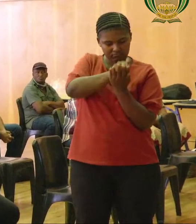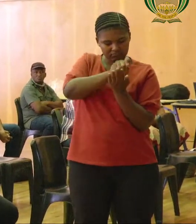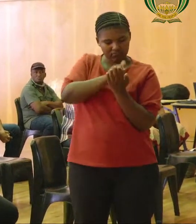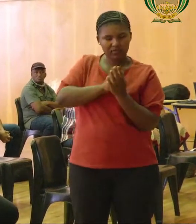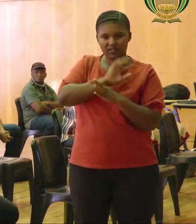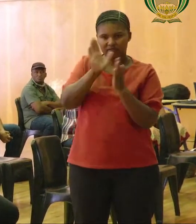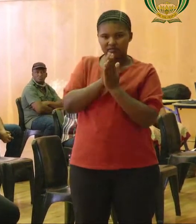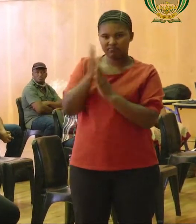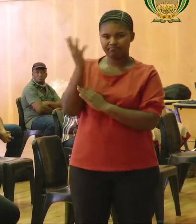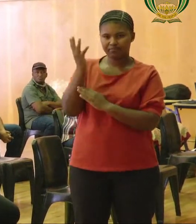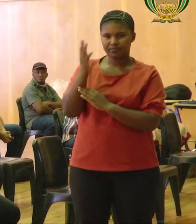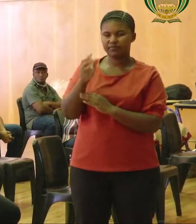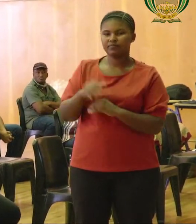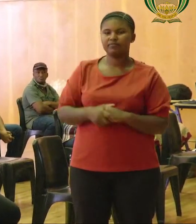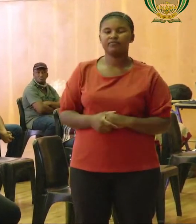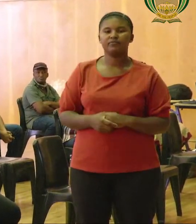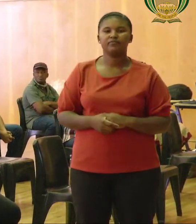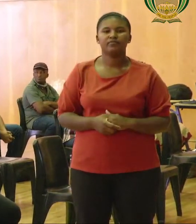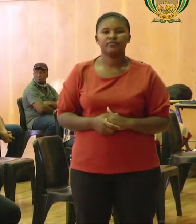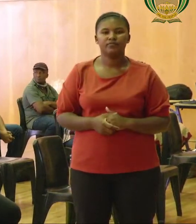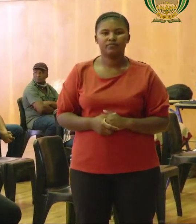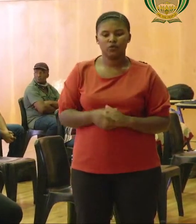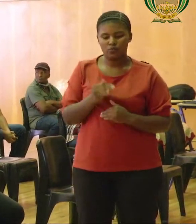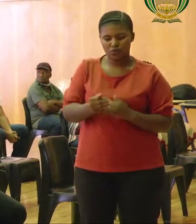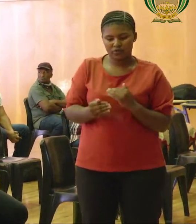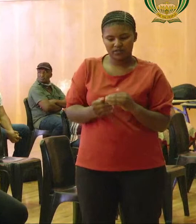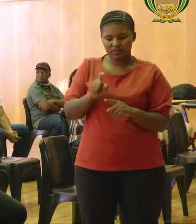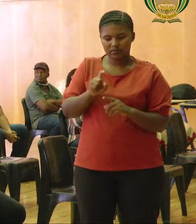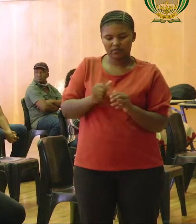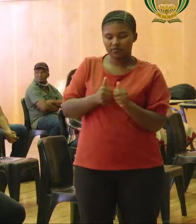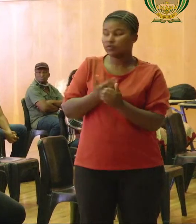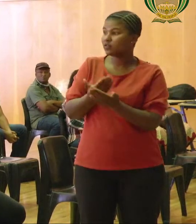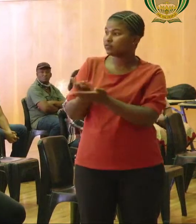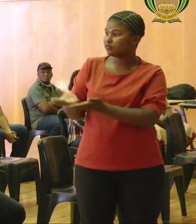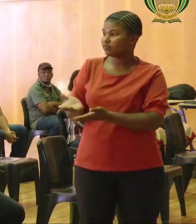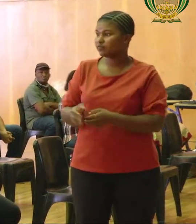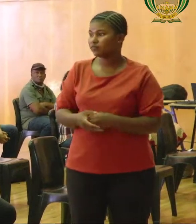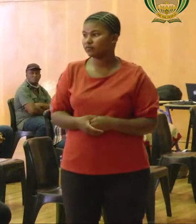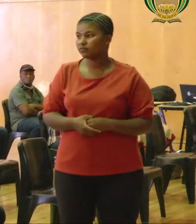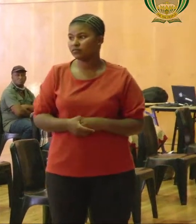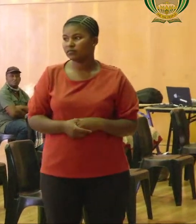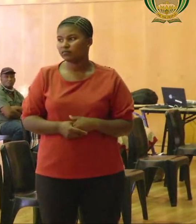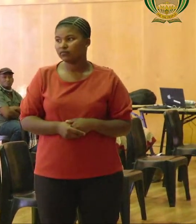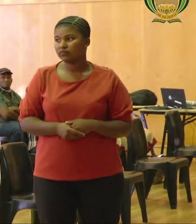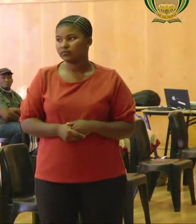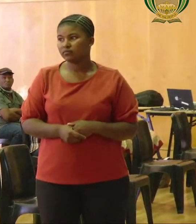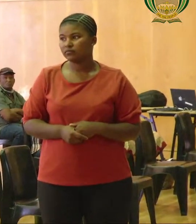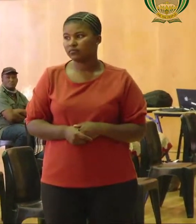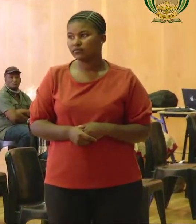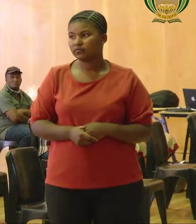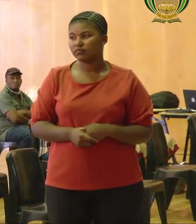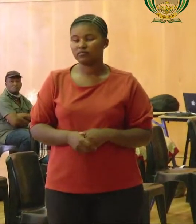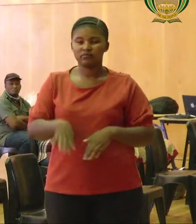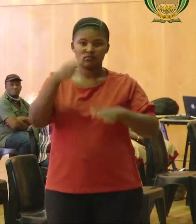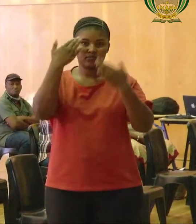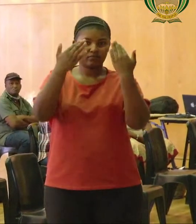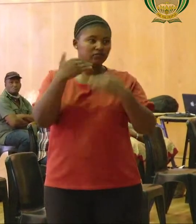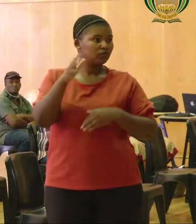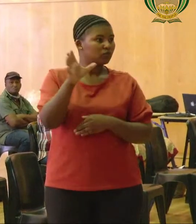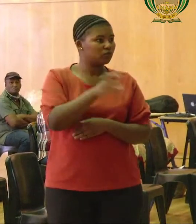So we must be consistent in terms of our process approach. You can proceed, thank you. Ndizibulisela emhlale ngaphambili.